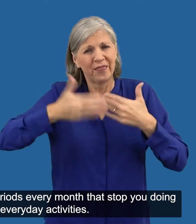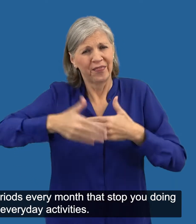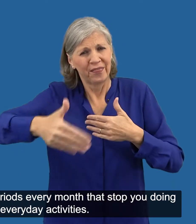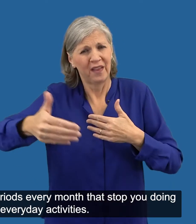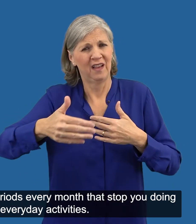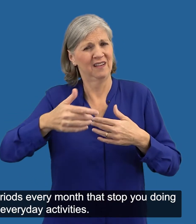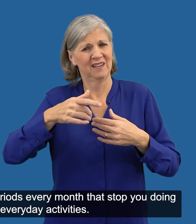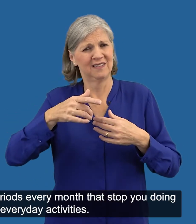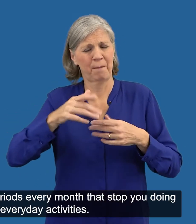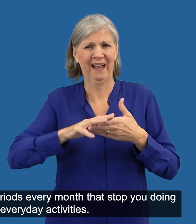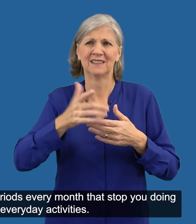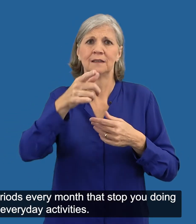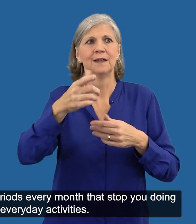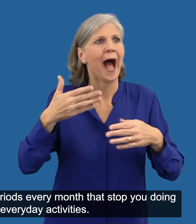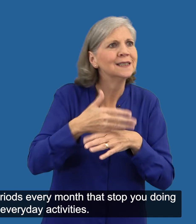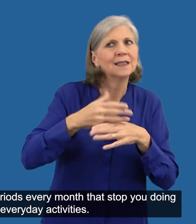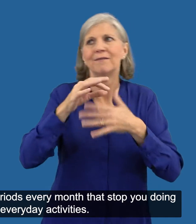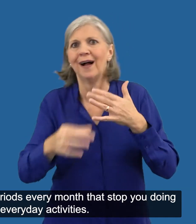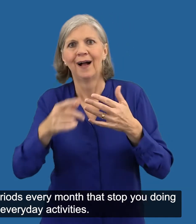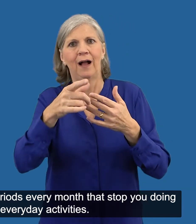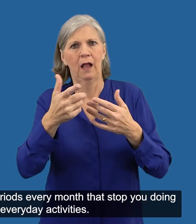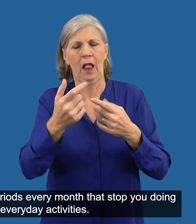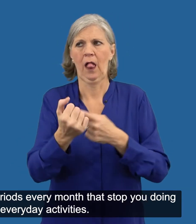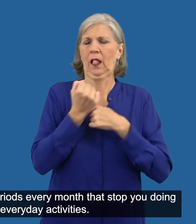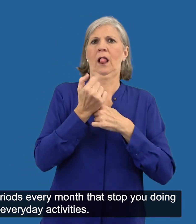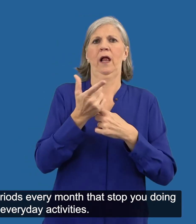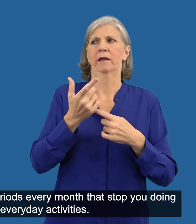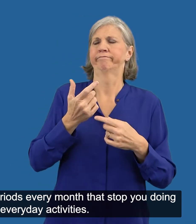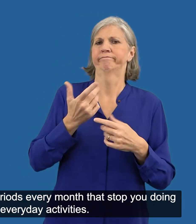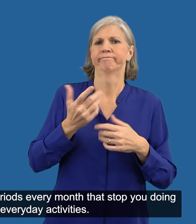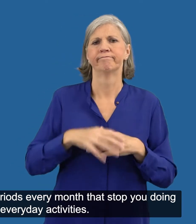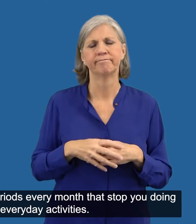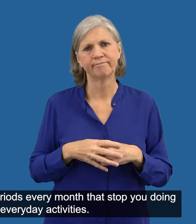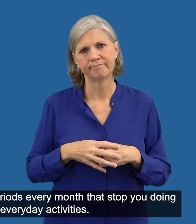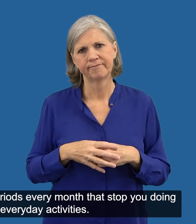having heavy periods every month that stop you doing everyday activities.